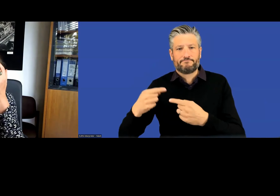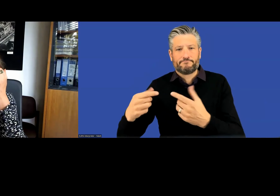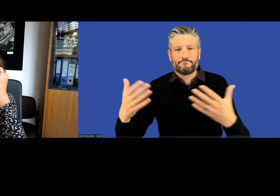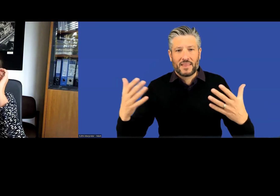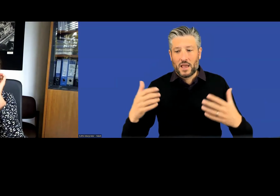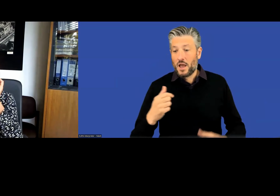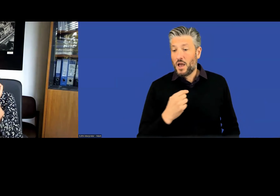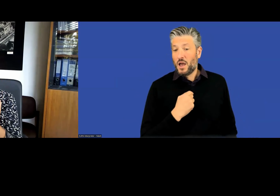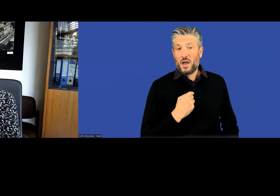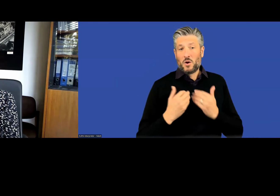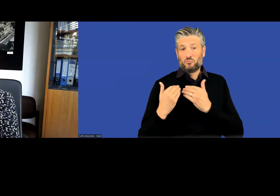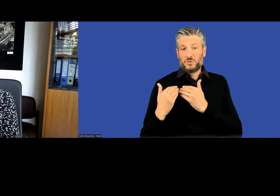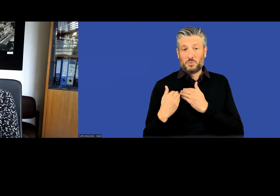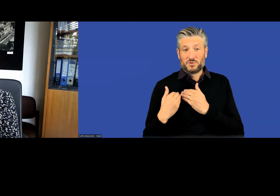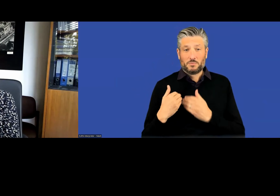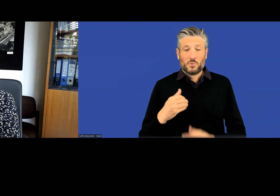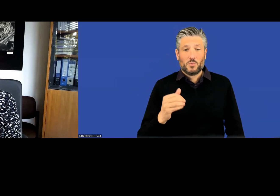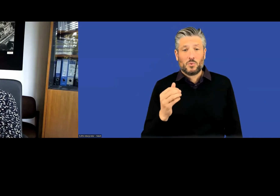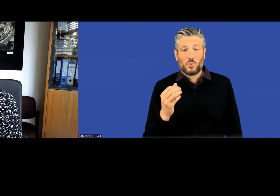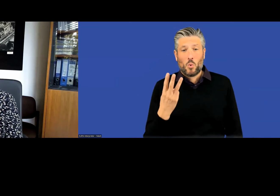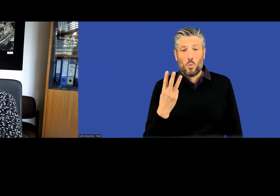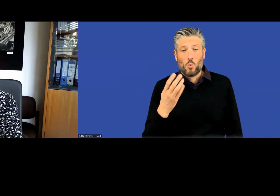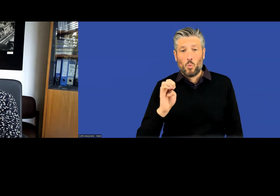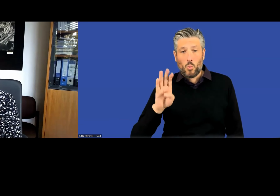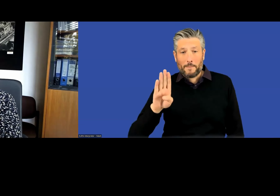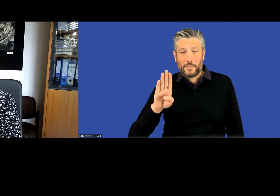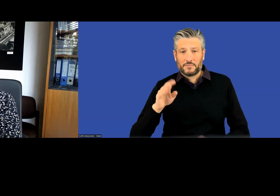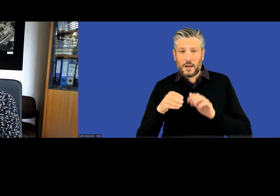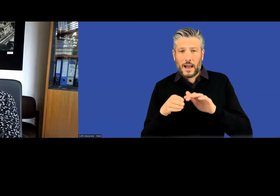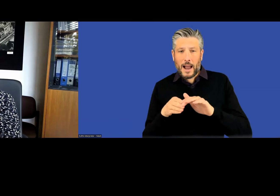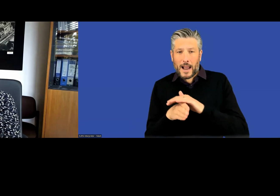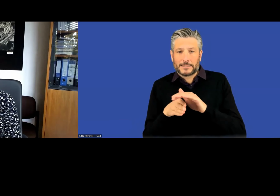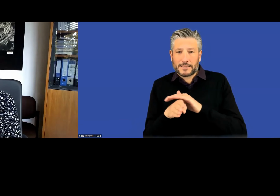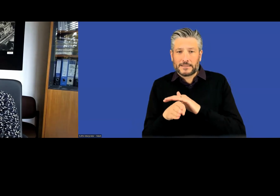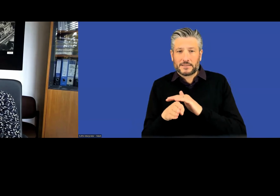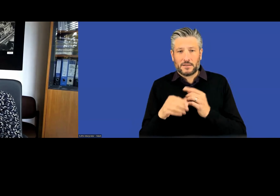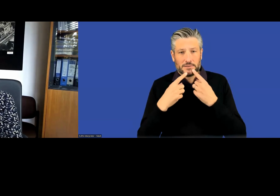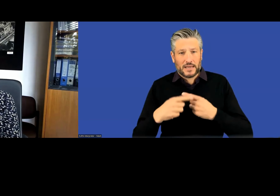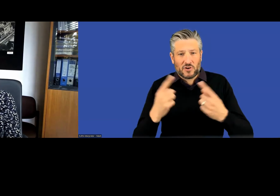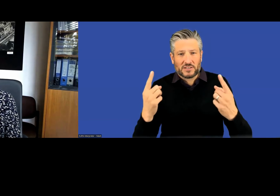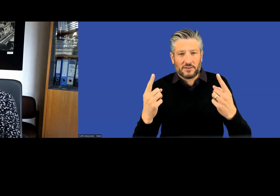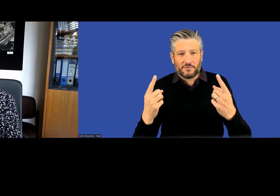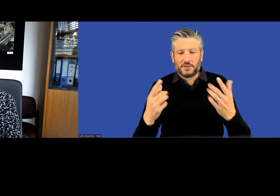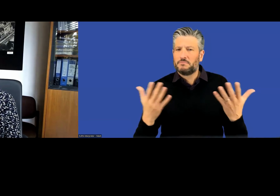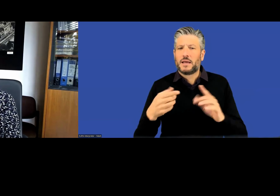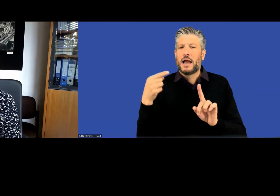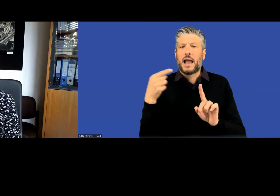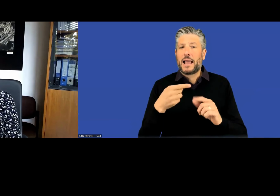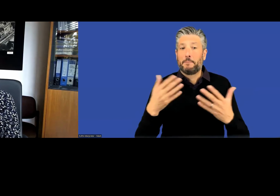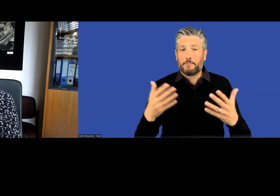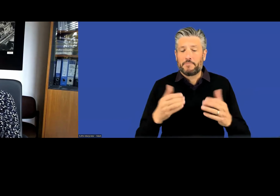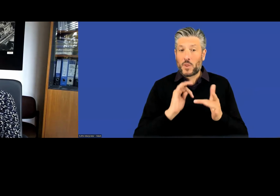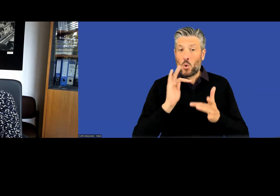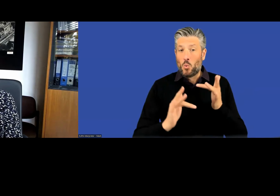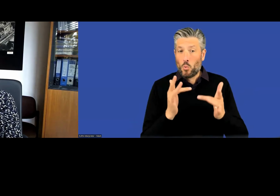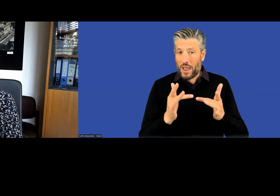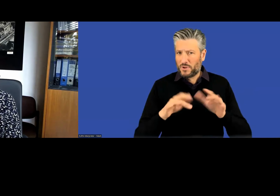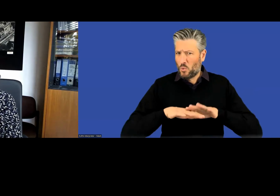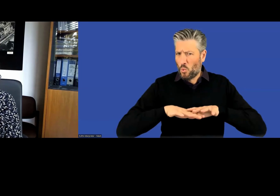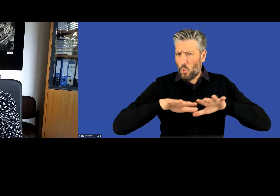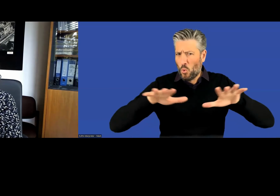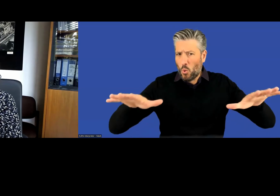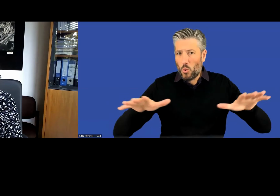which some of you may have heard of. It aims to ensure that the websites and mobile apps of all public sector bodies across Europe are